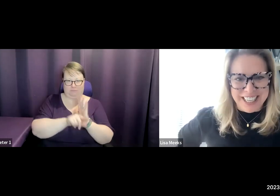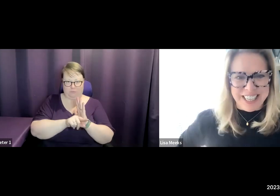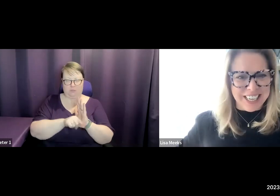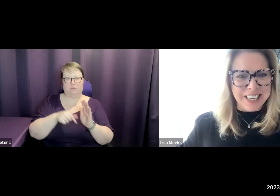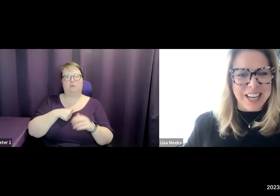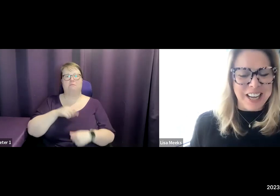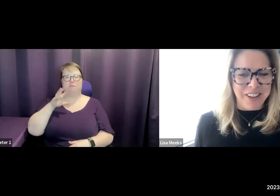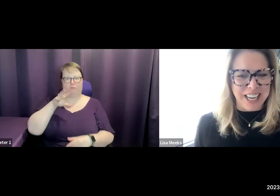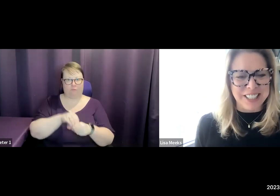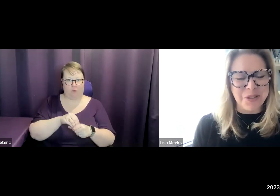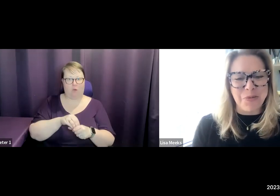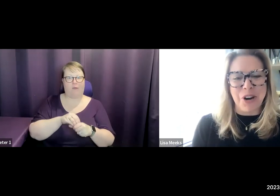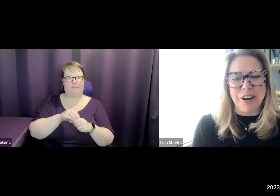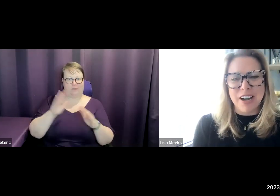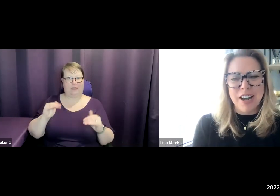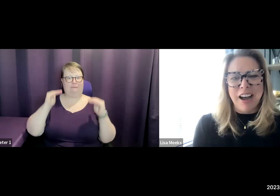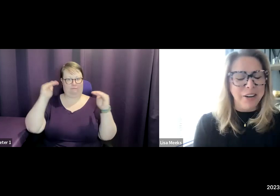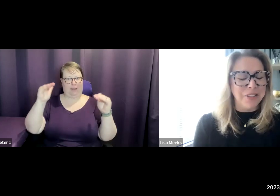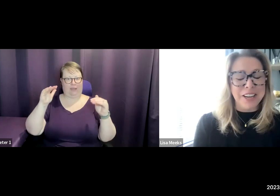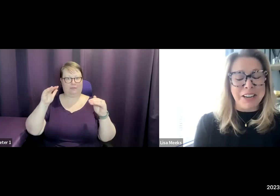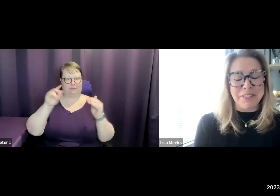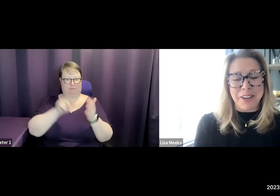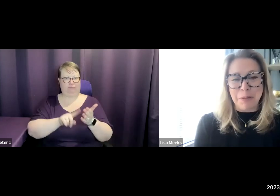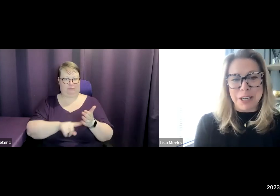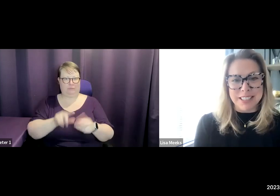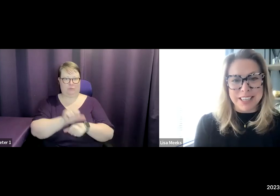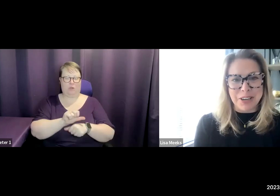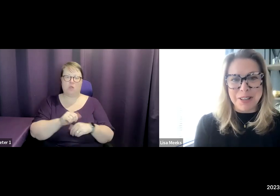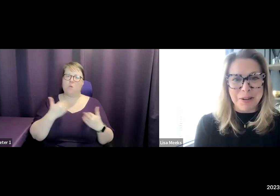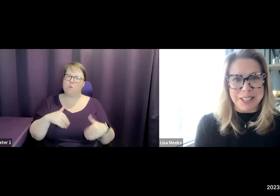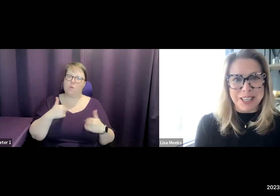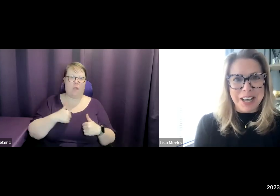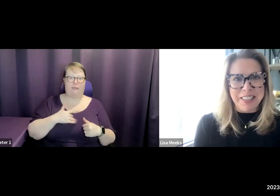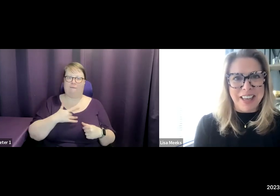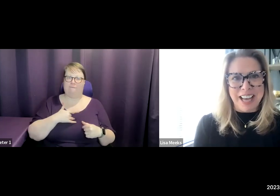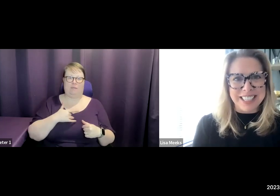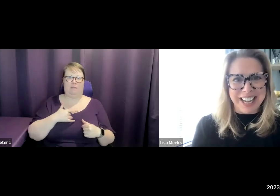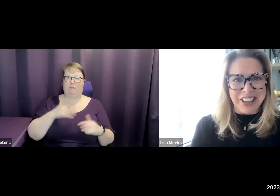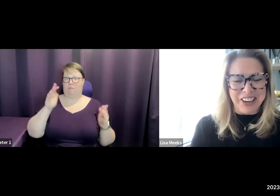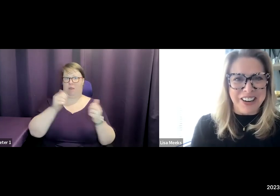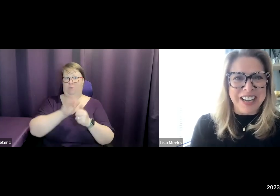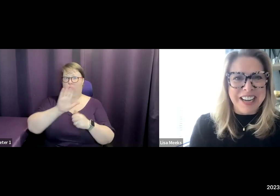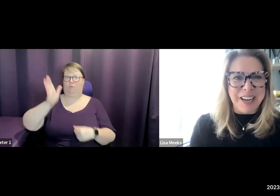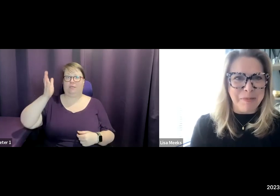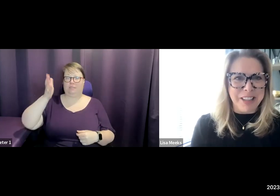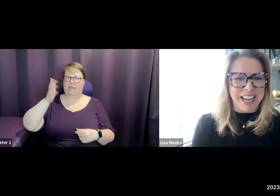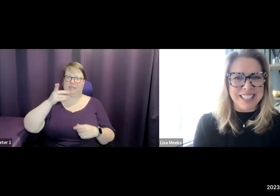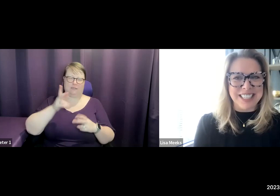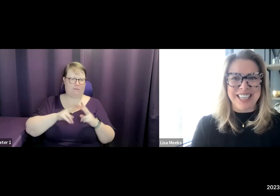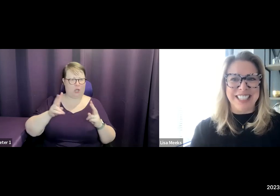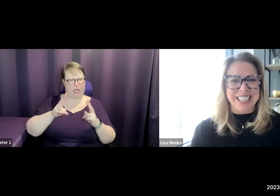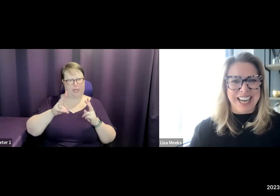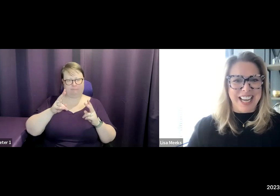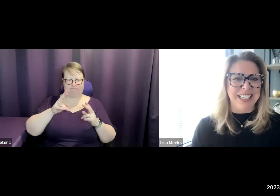involved in advanced work. I don't think I could have given a presentation that was that together,